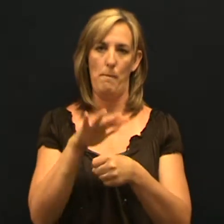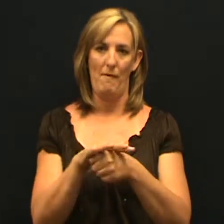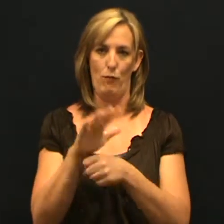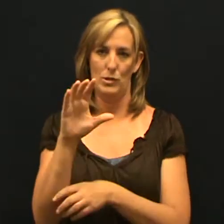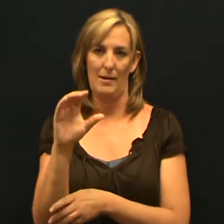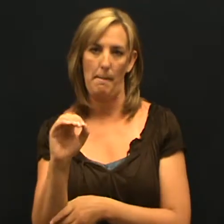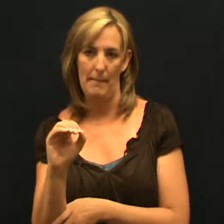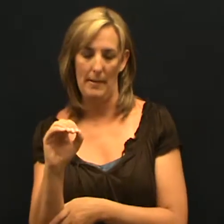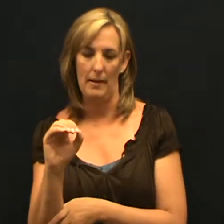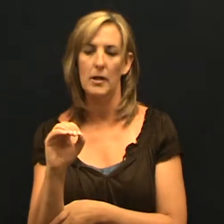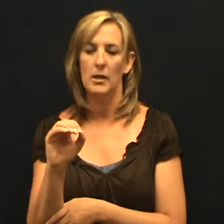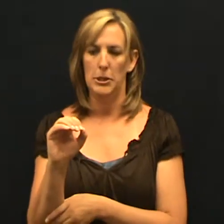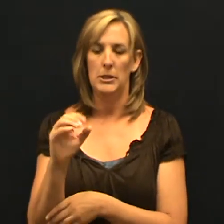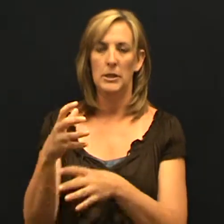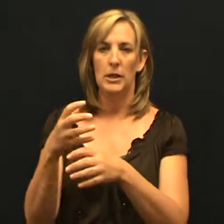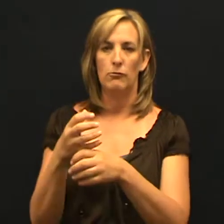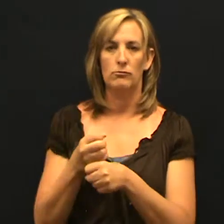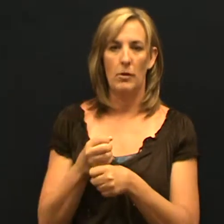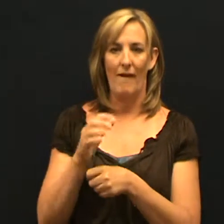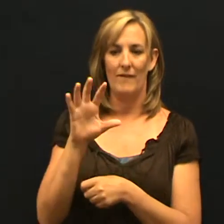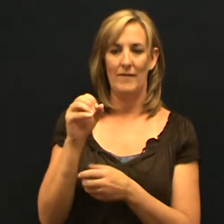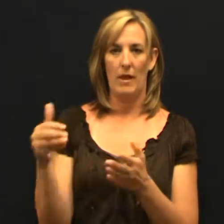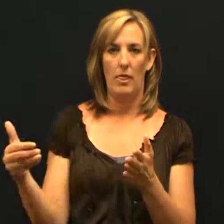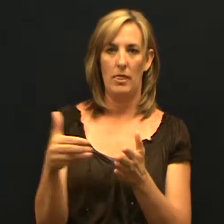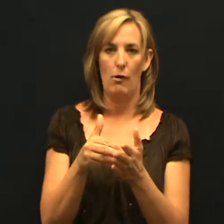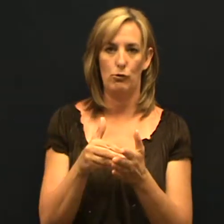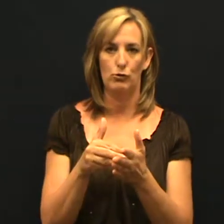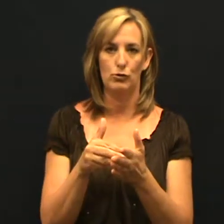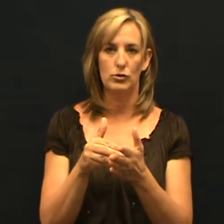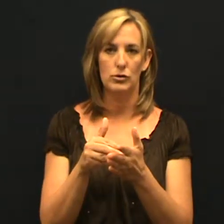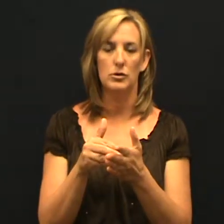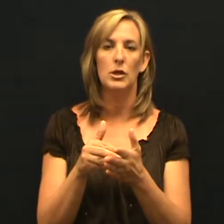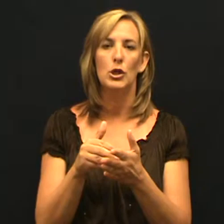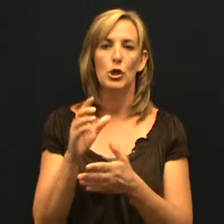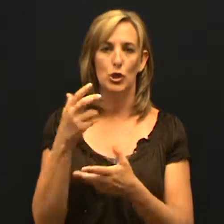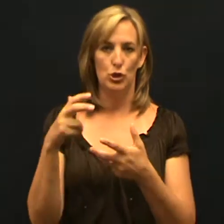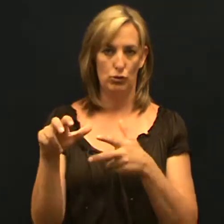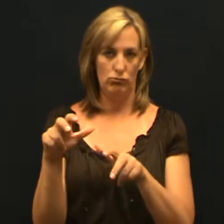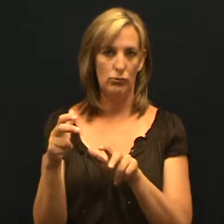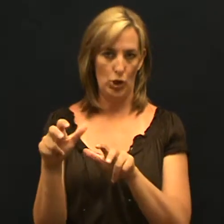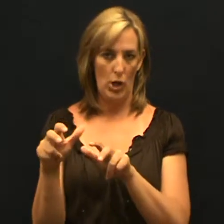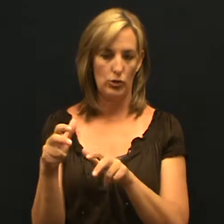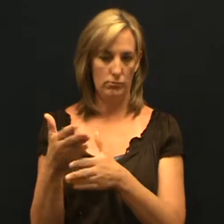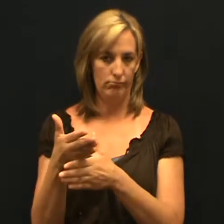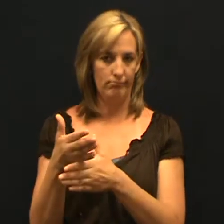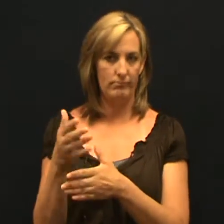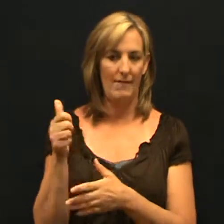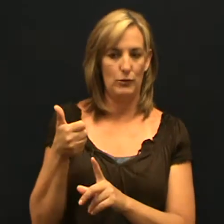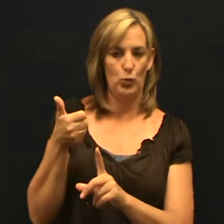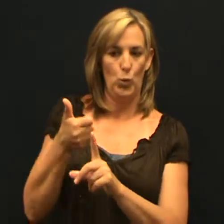its own stock for $25 per share. So what happened? We spent